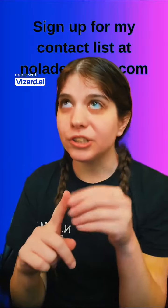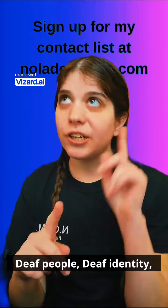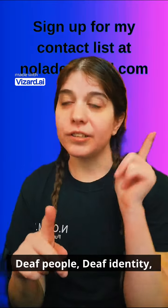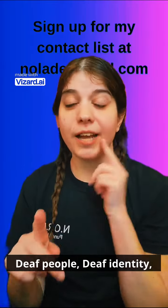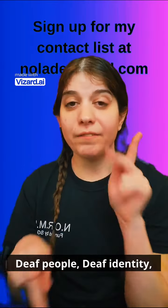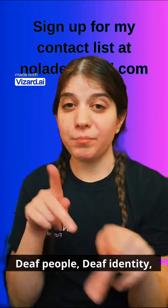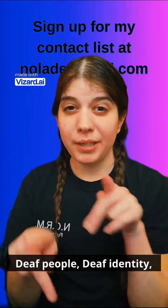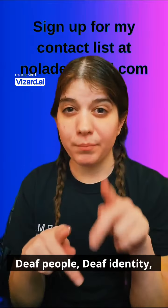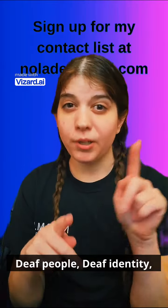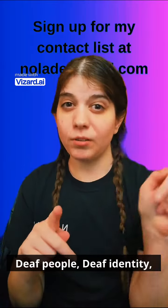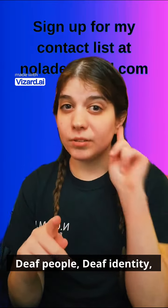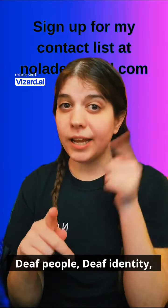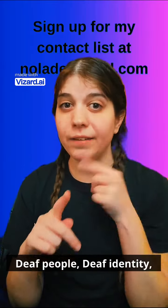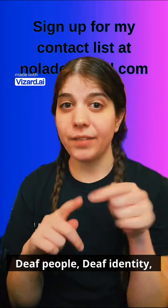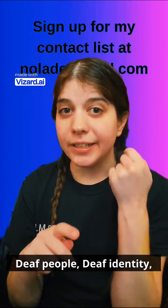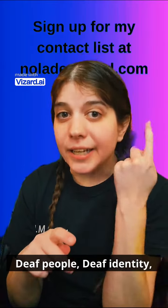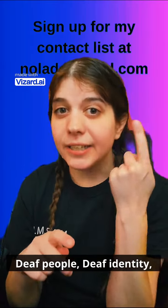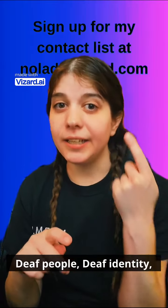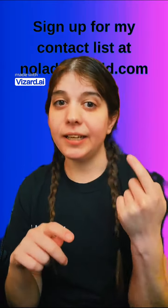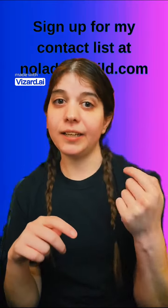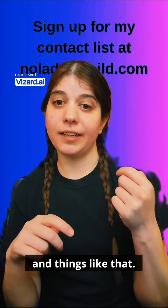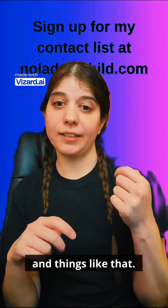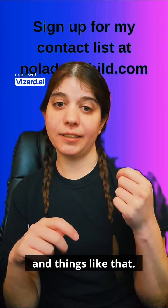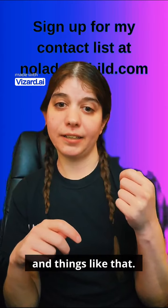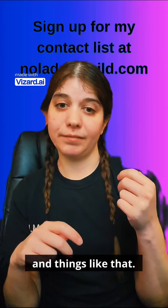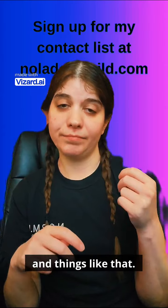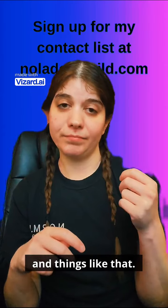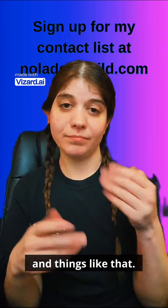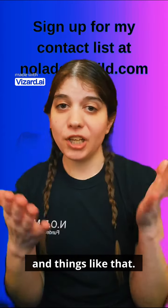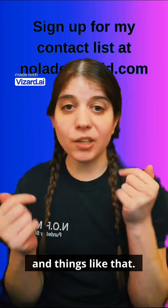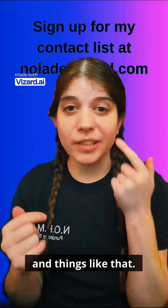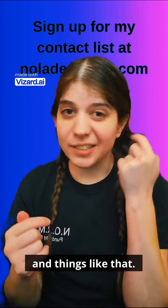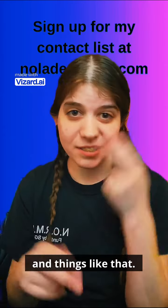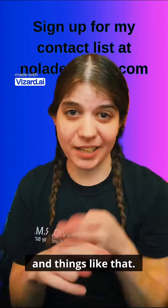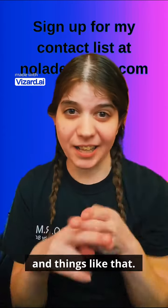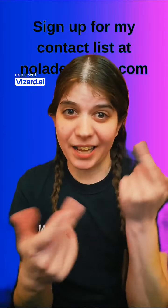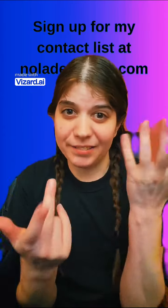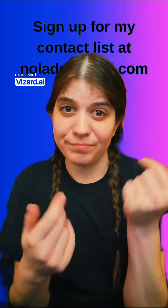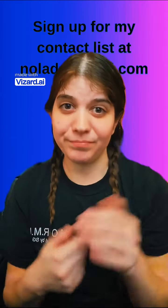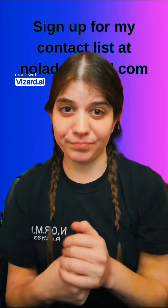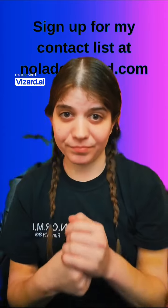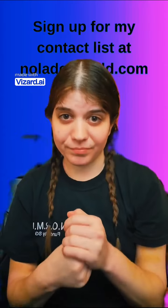culture, deaf people, deaf identity, and things like that.